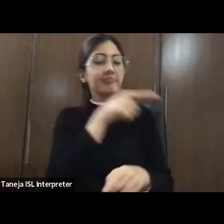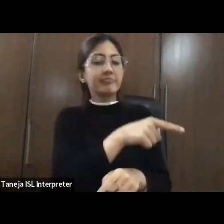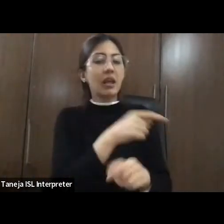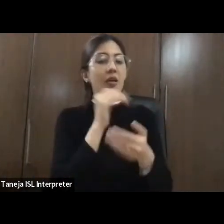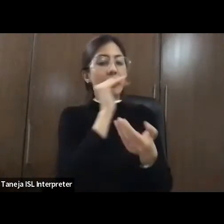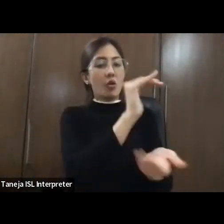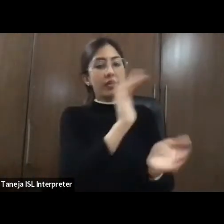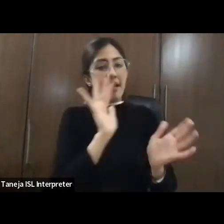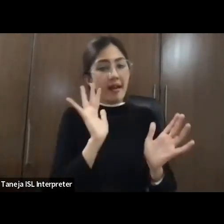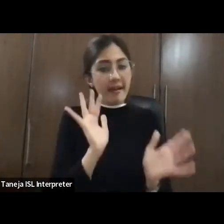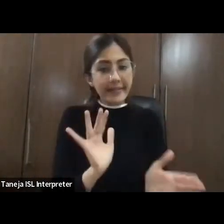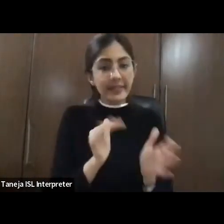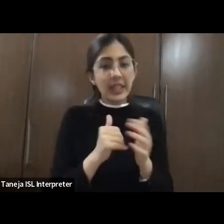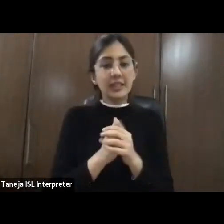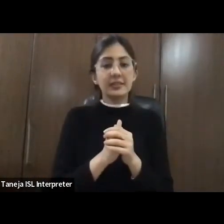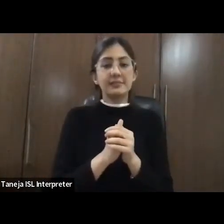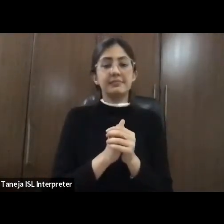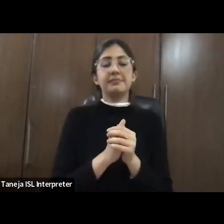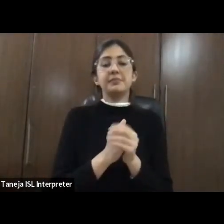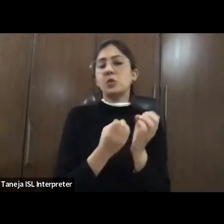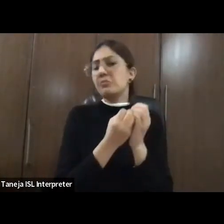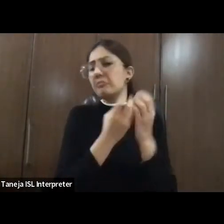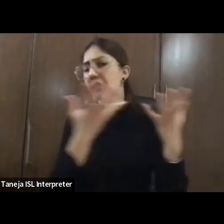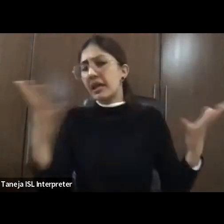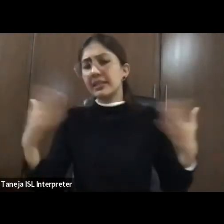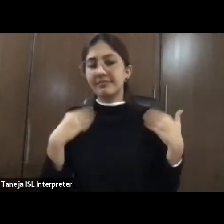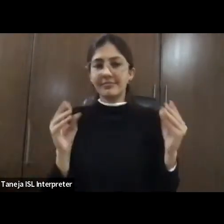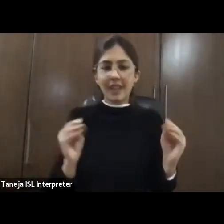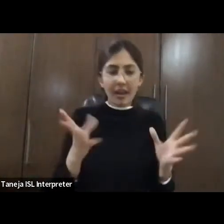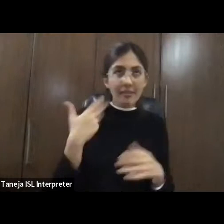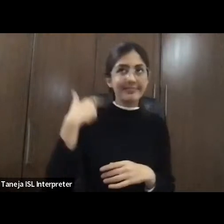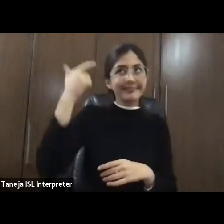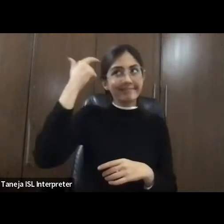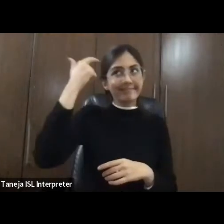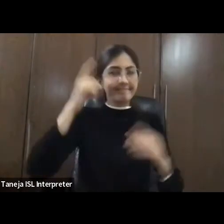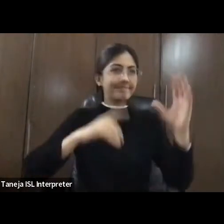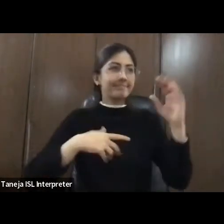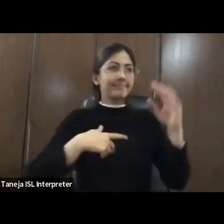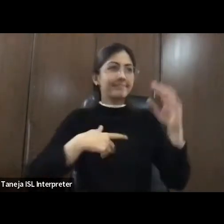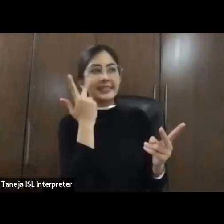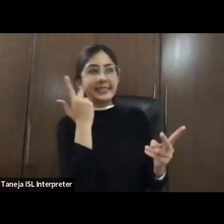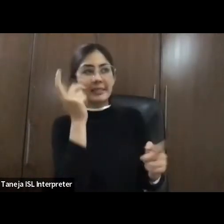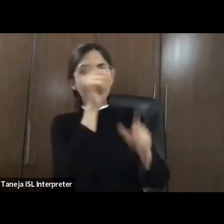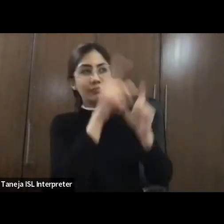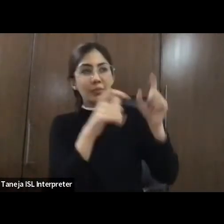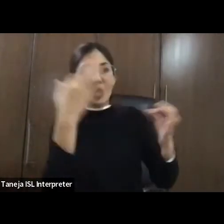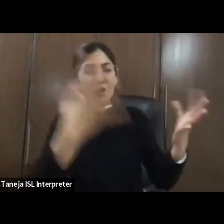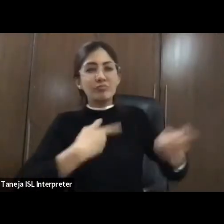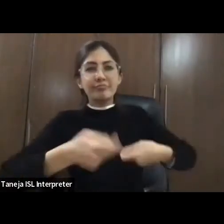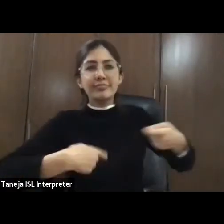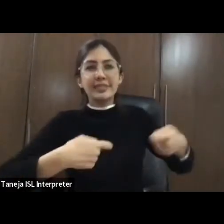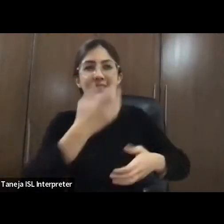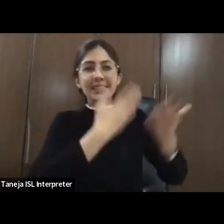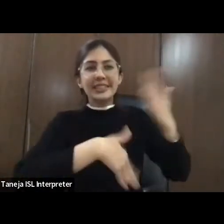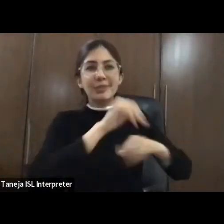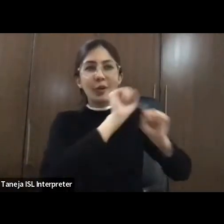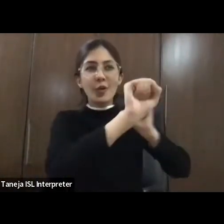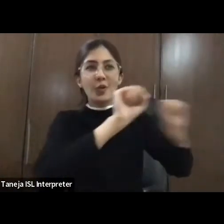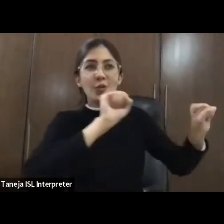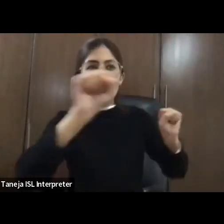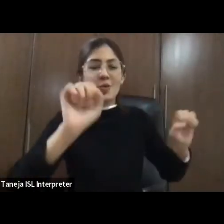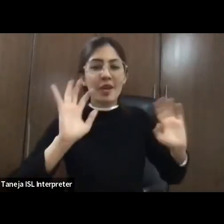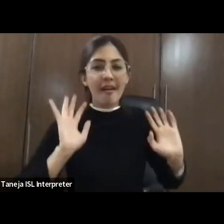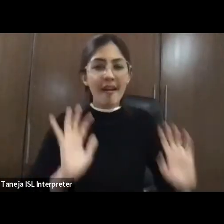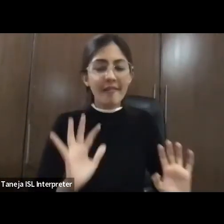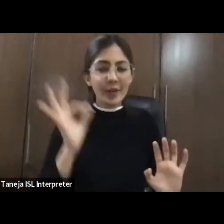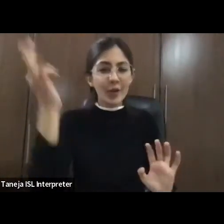of, a lot of startup activity, we must recognize entrepreneurs with disabilities. So that's a new category that has been